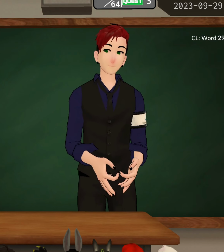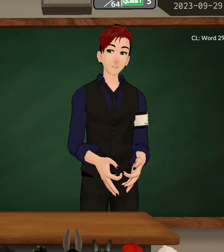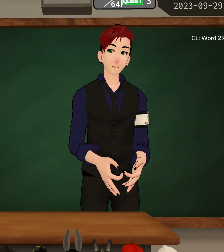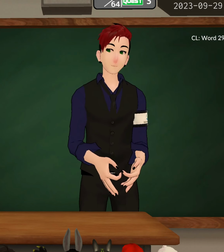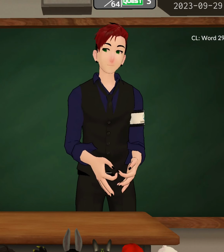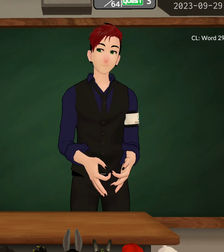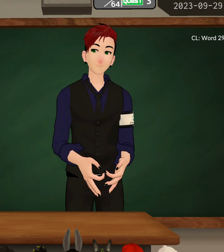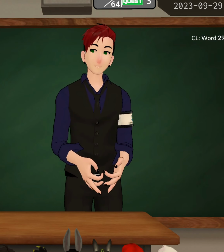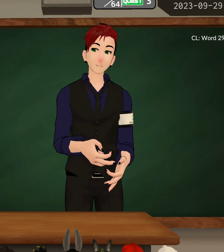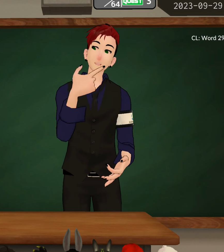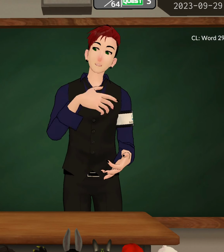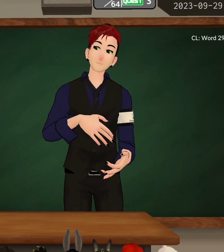Okay. Say again.